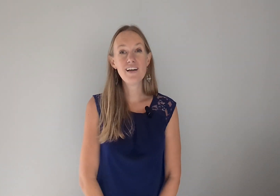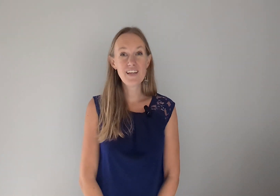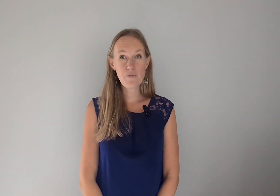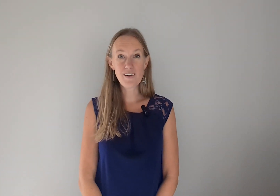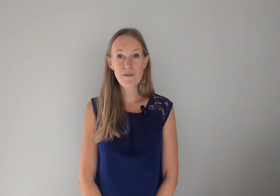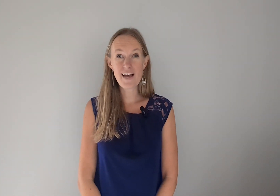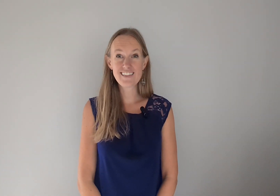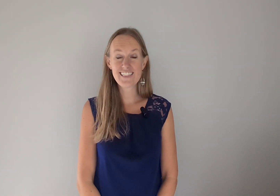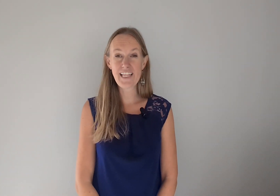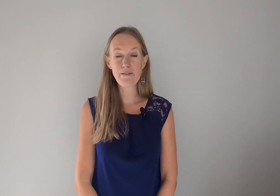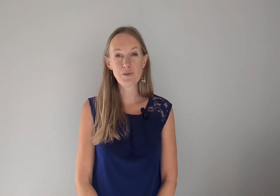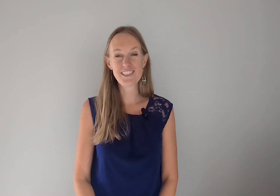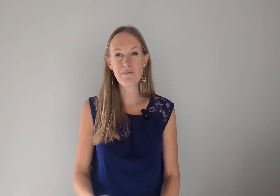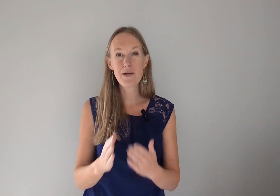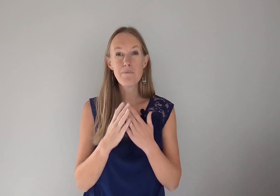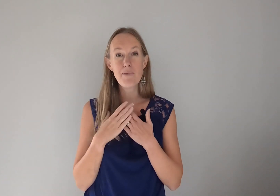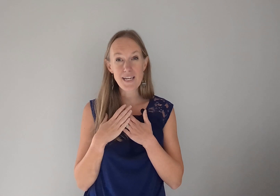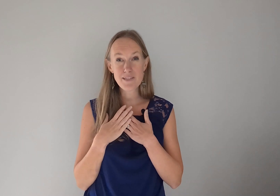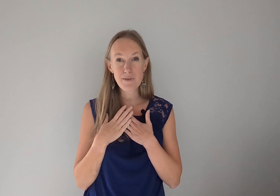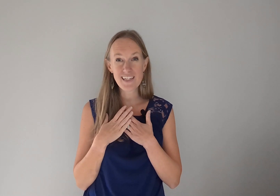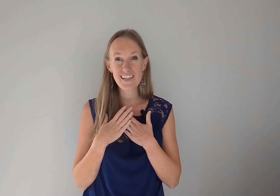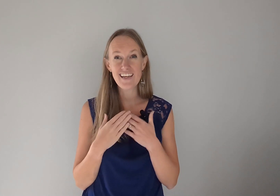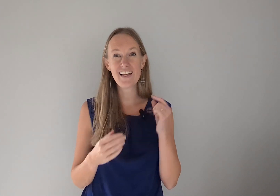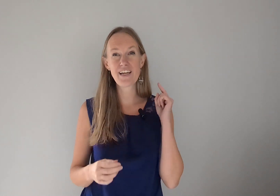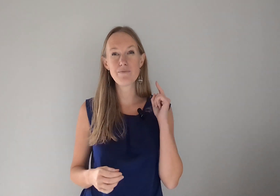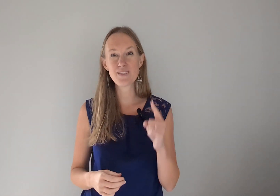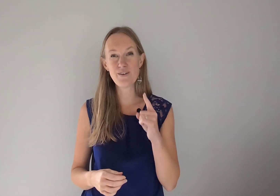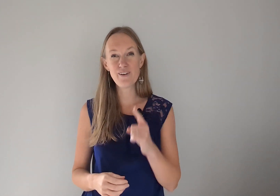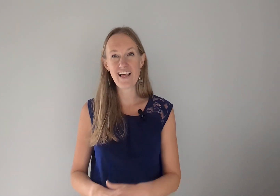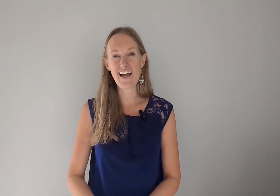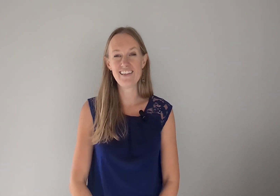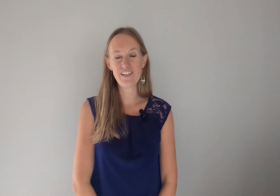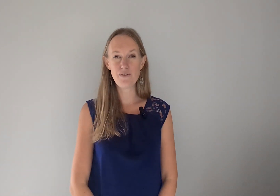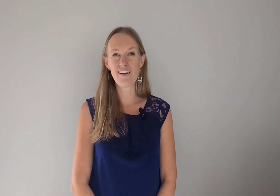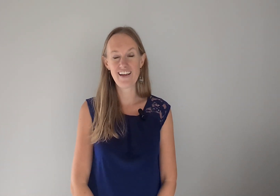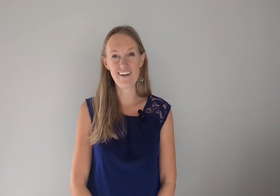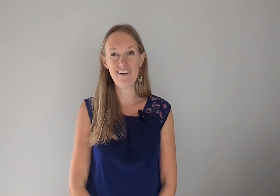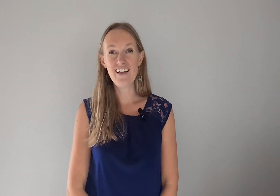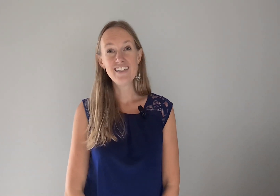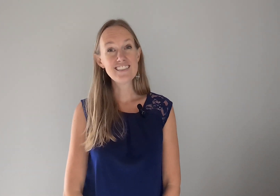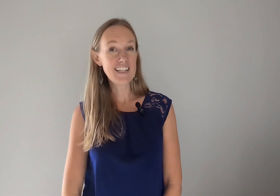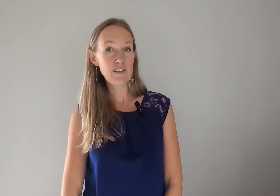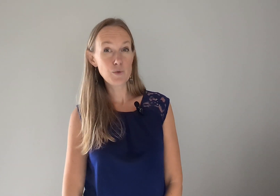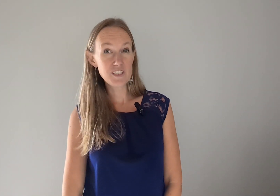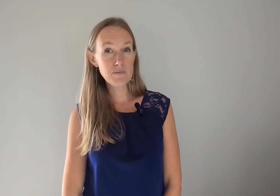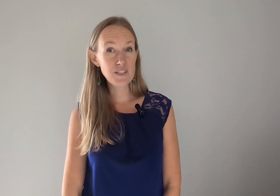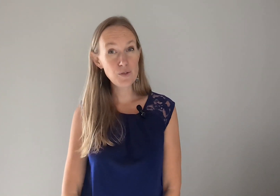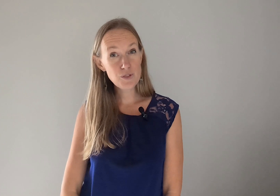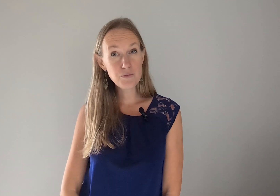everyone, and welcome back to Sign Language Worship. My name is Mandy, and I am so glad that you are here. Sign Language Worship is a YouTube